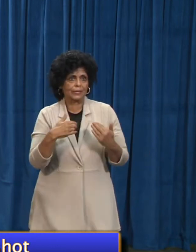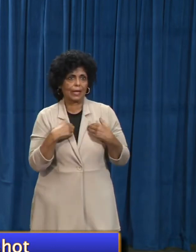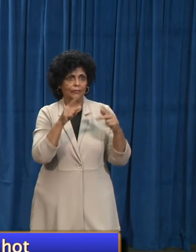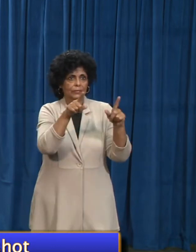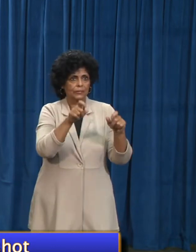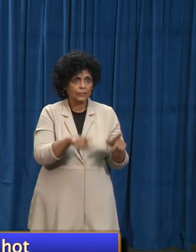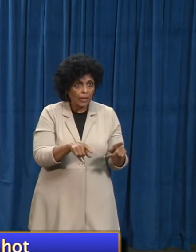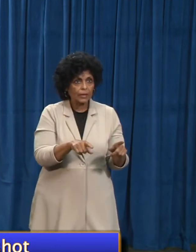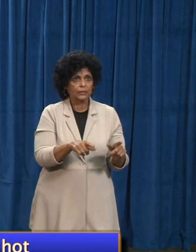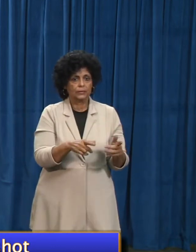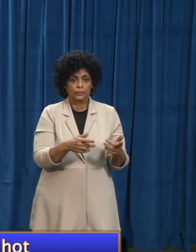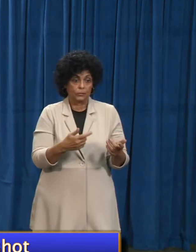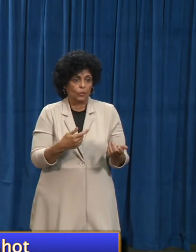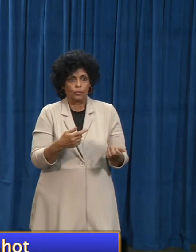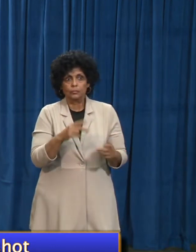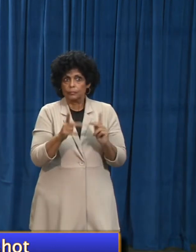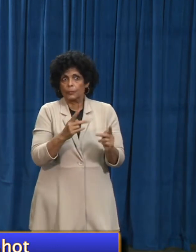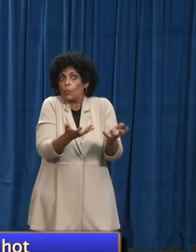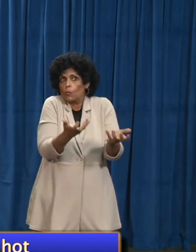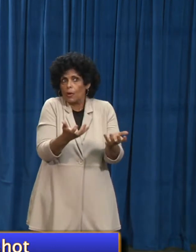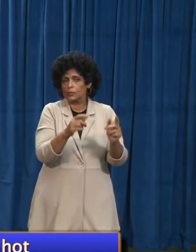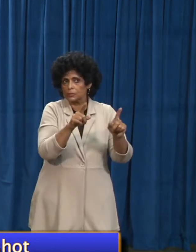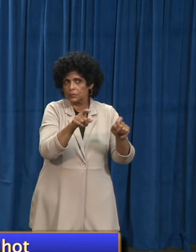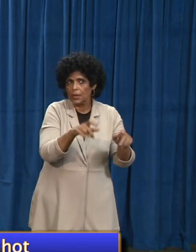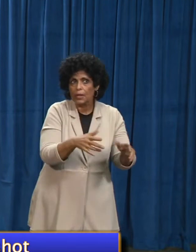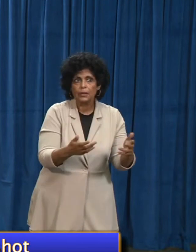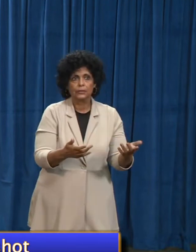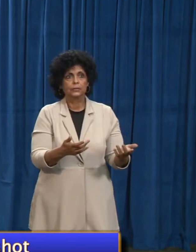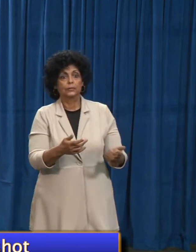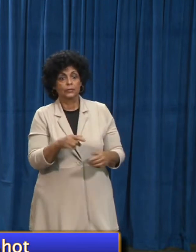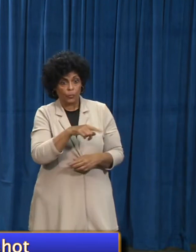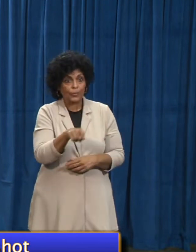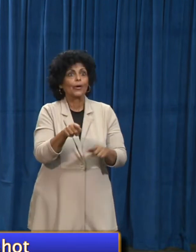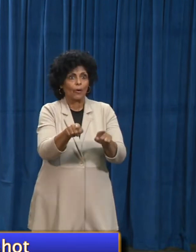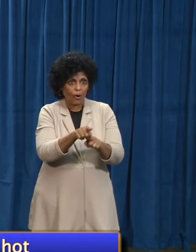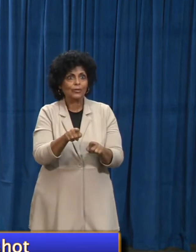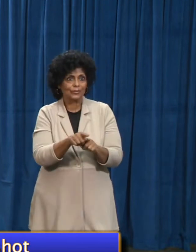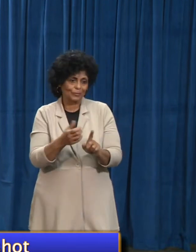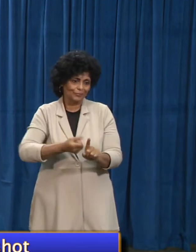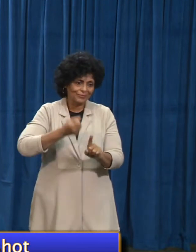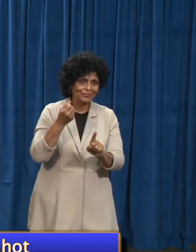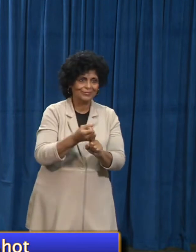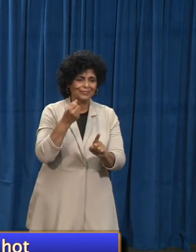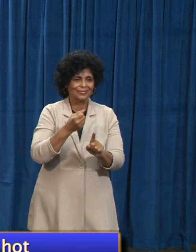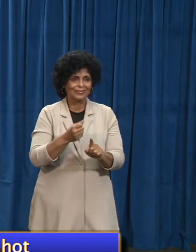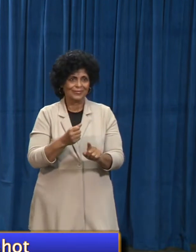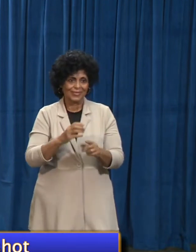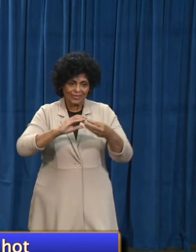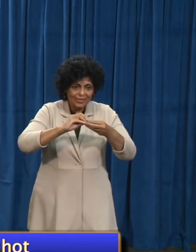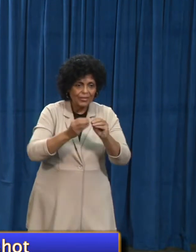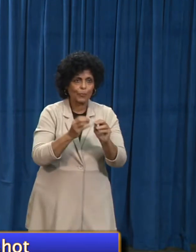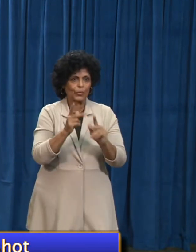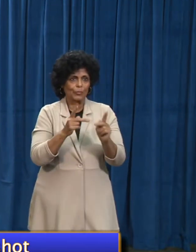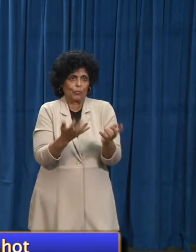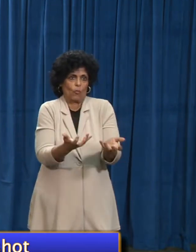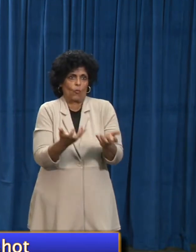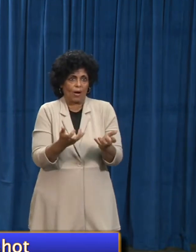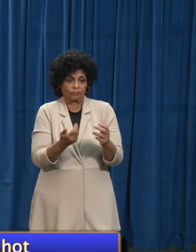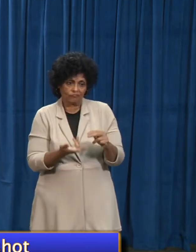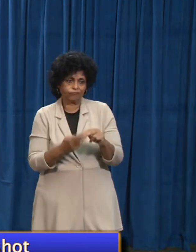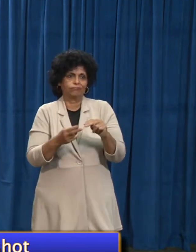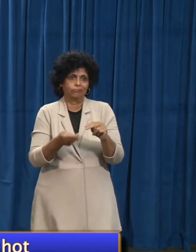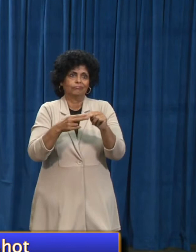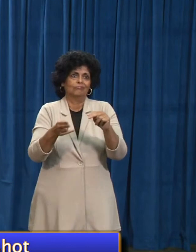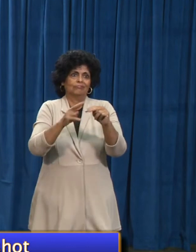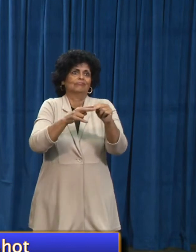tested and want to be tested. And so they too are impacting the numbers. And so this